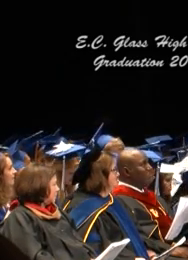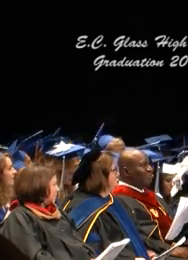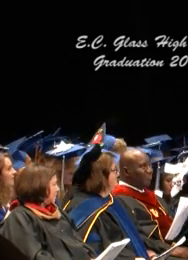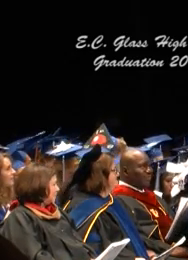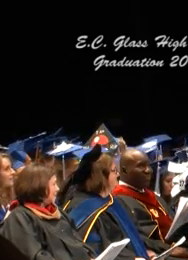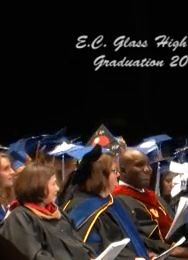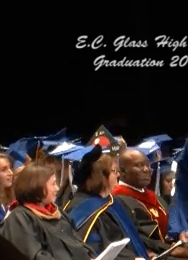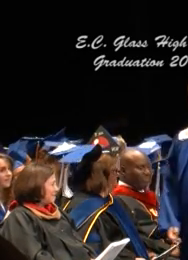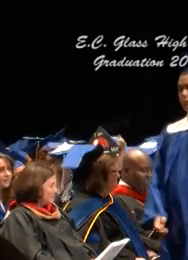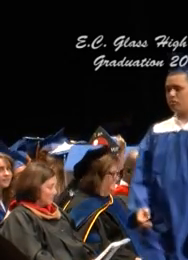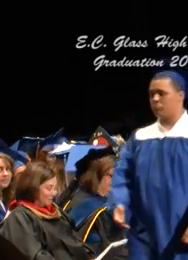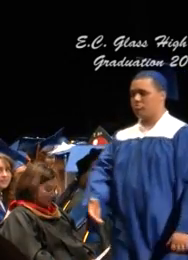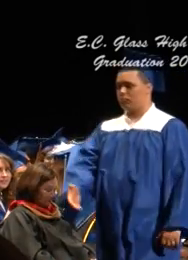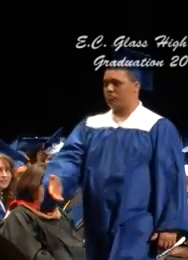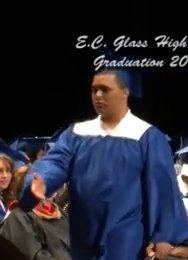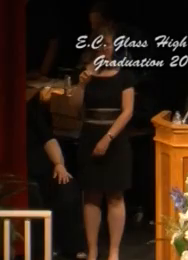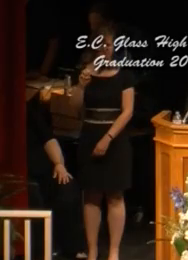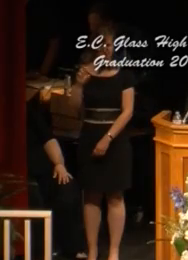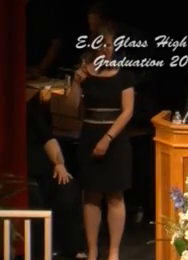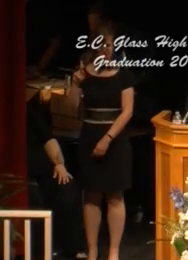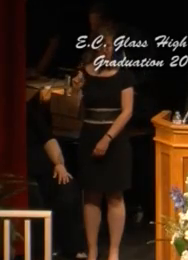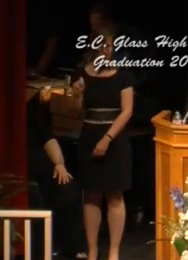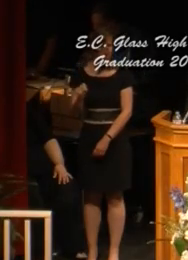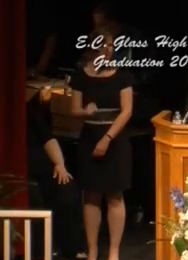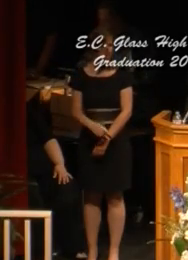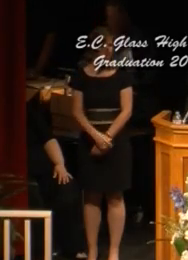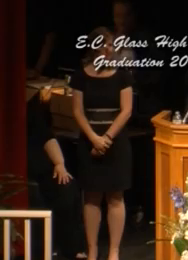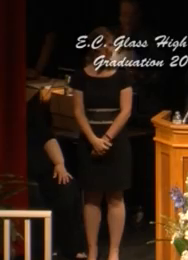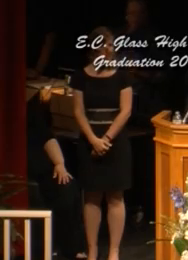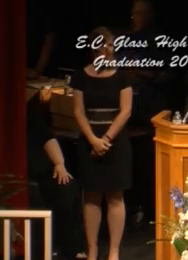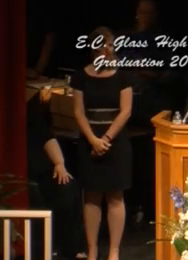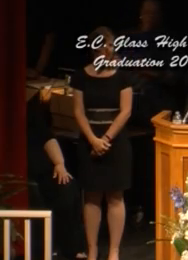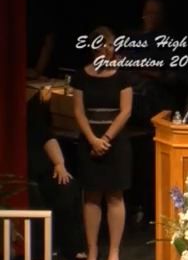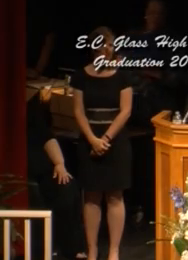Taylor Sage Meeks.